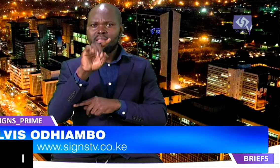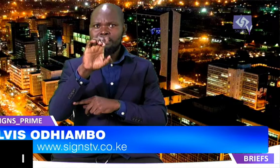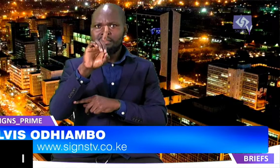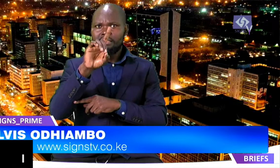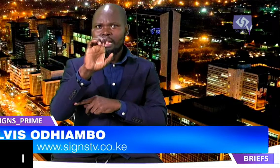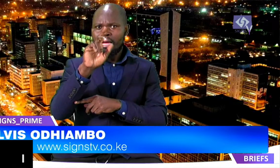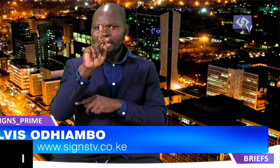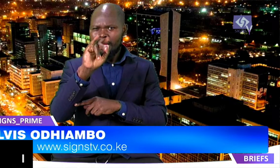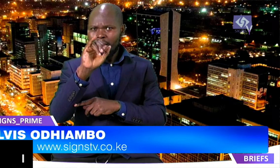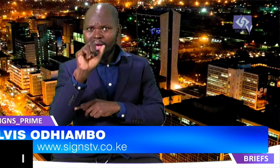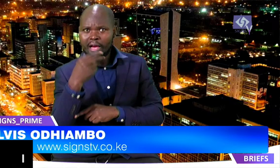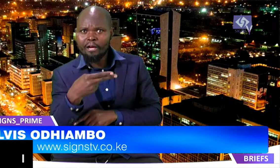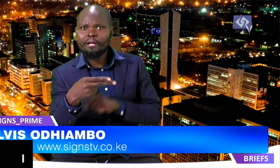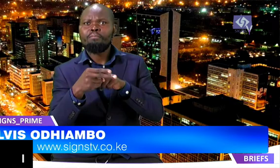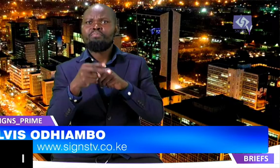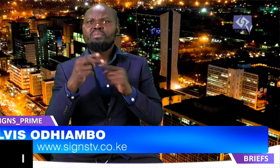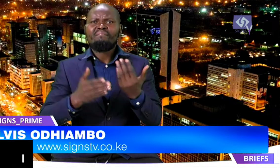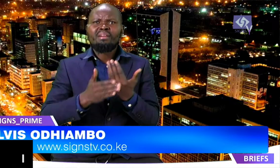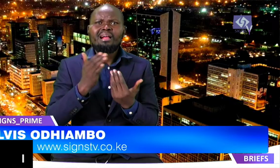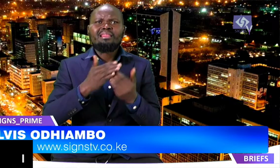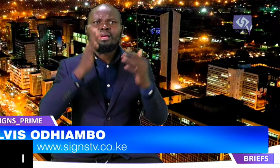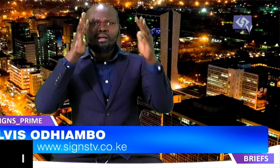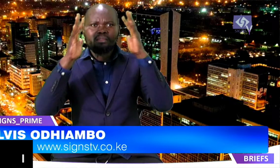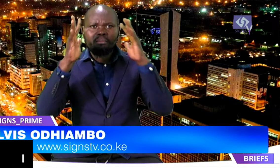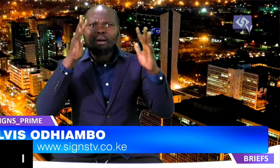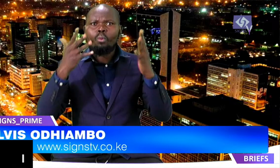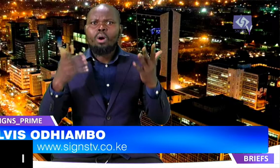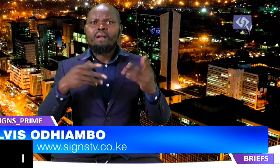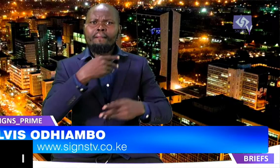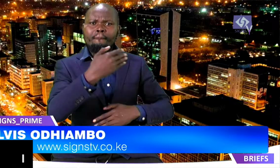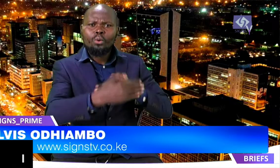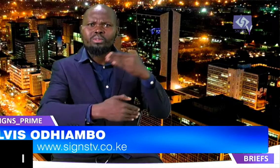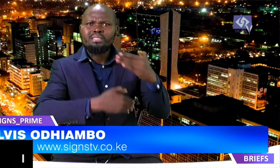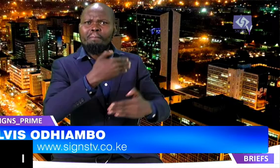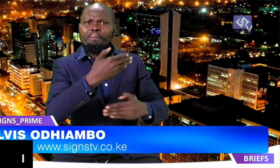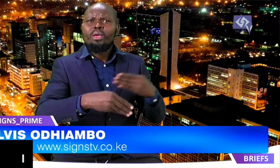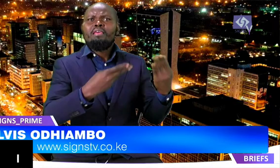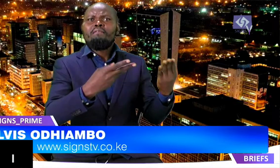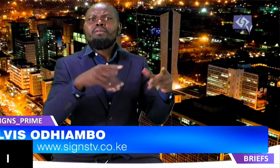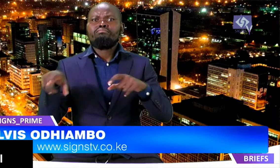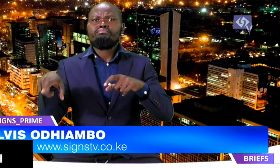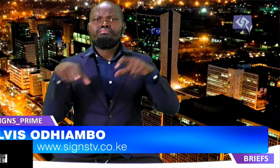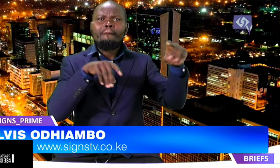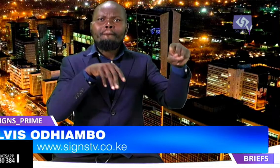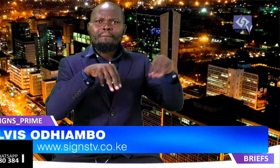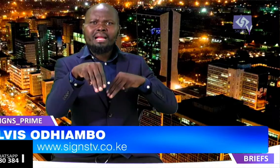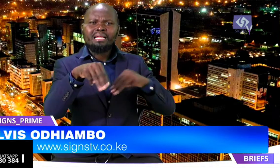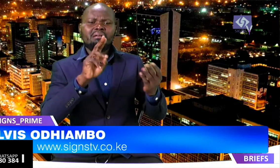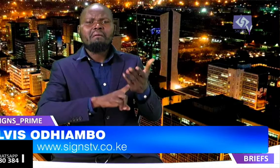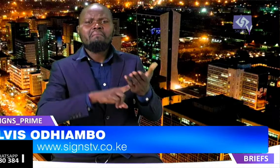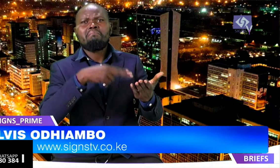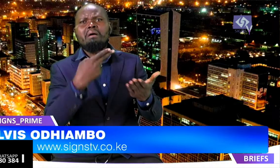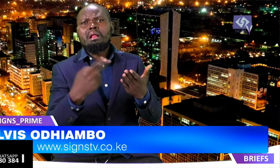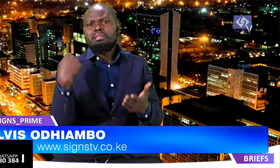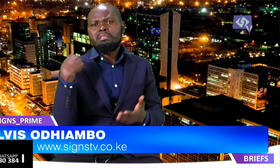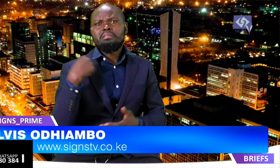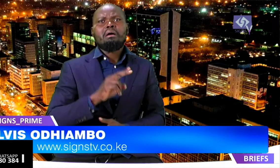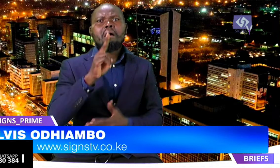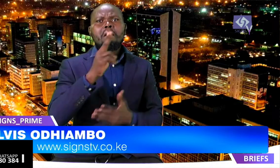Adika threatened to initiate allegations processes that should be port management failed to get the